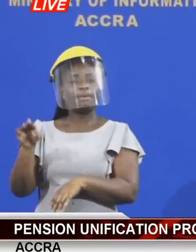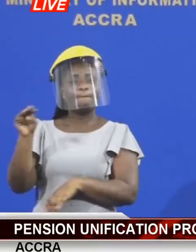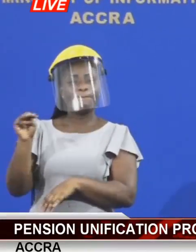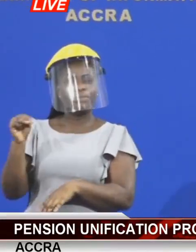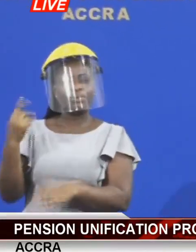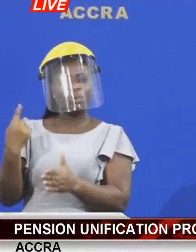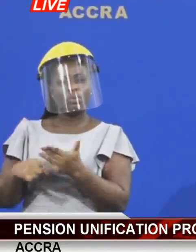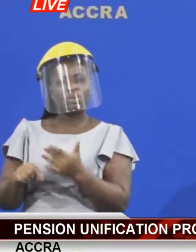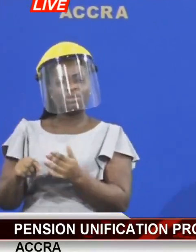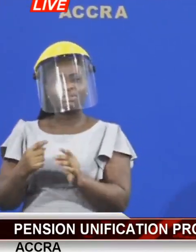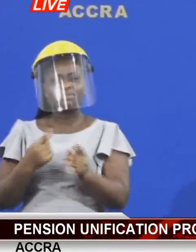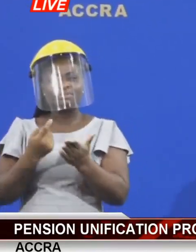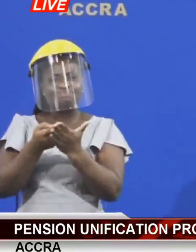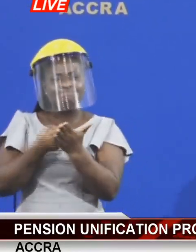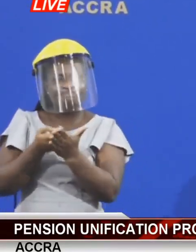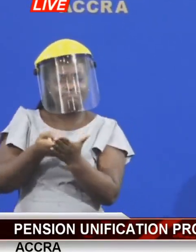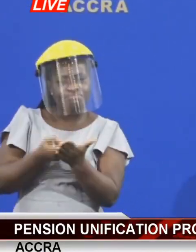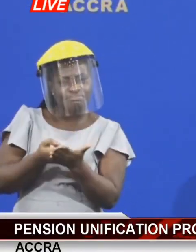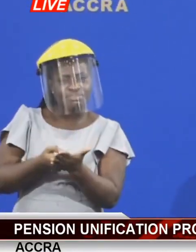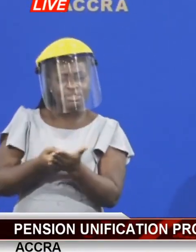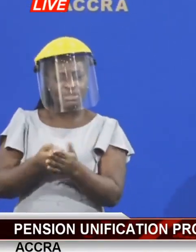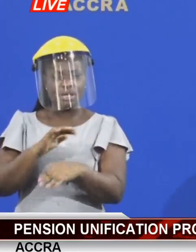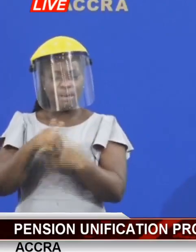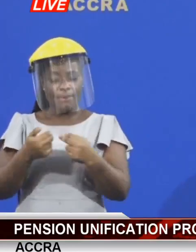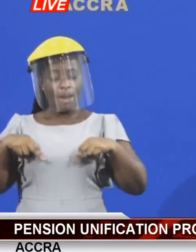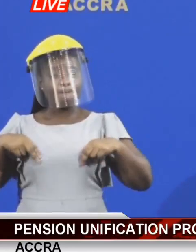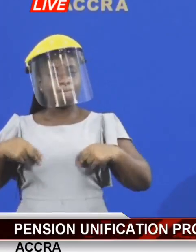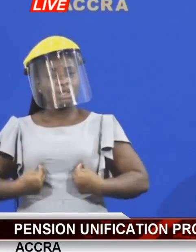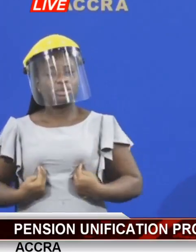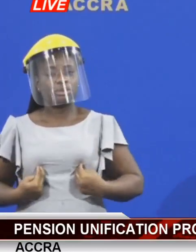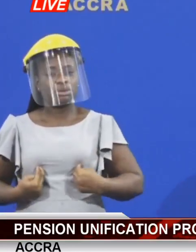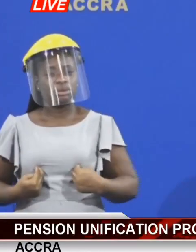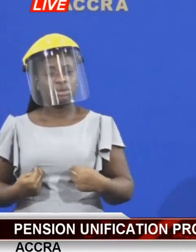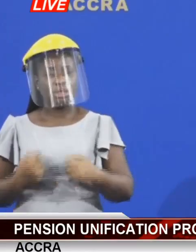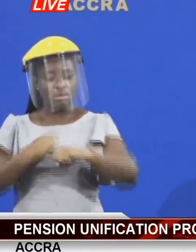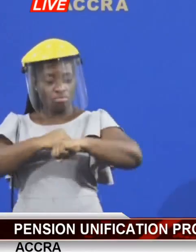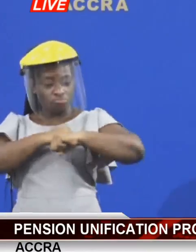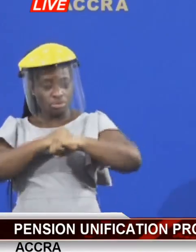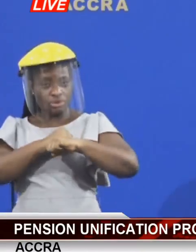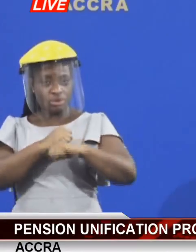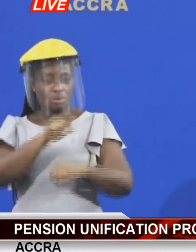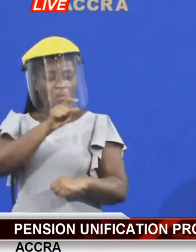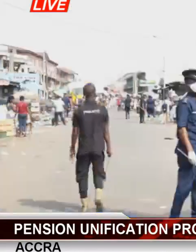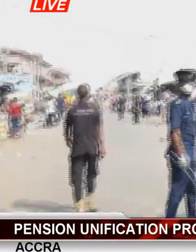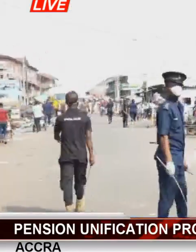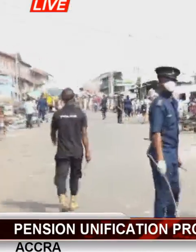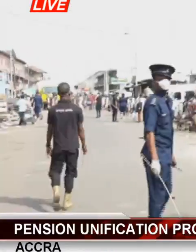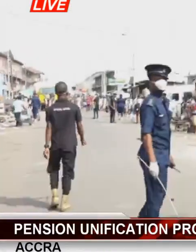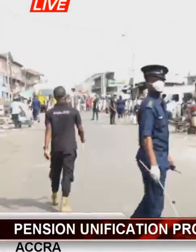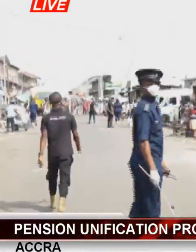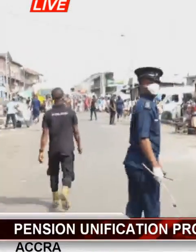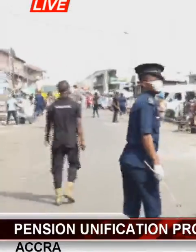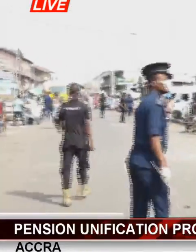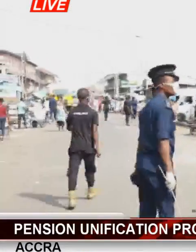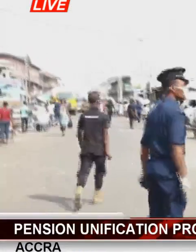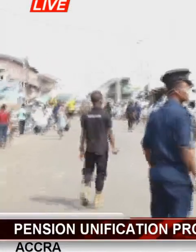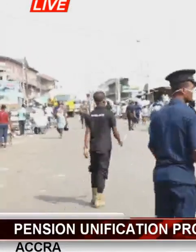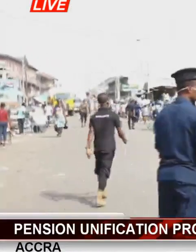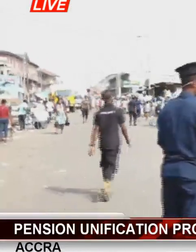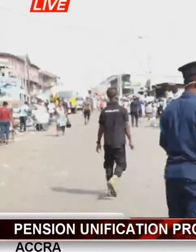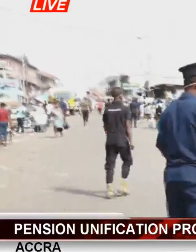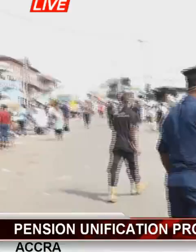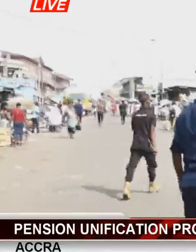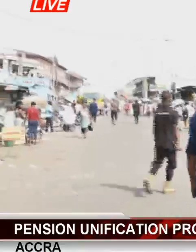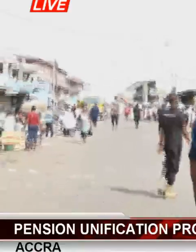come out on Moody and Baco, a pensioner, your bum before Wagana has a police, immigration, fire service,